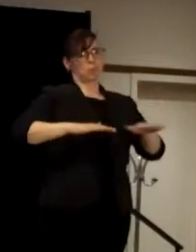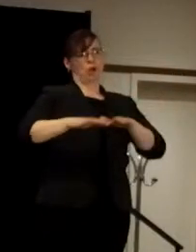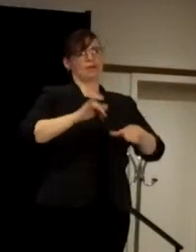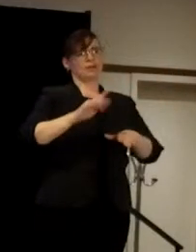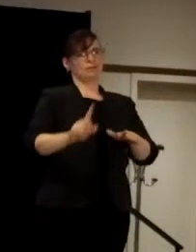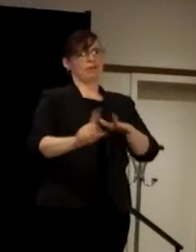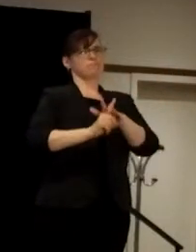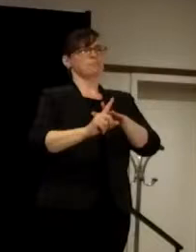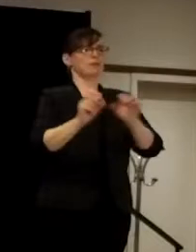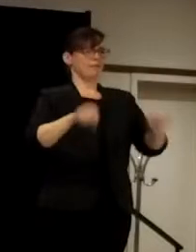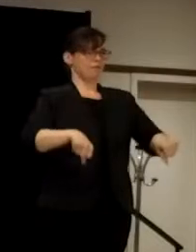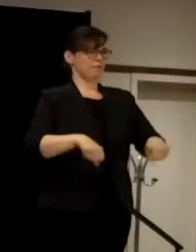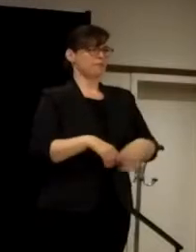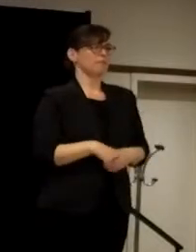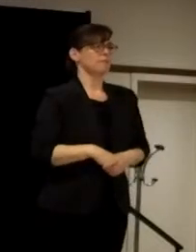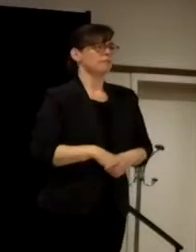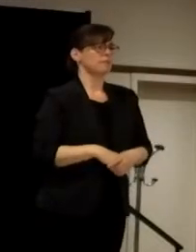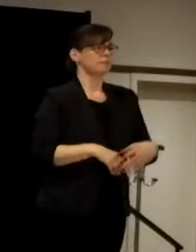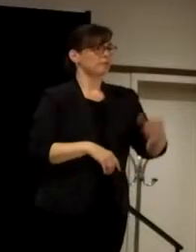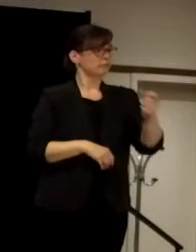Yes. Yes.